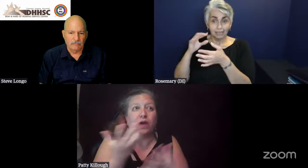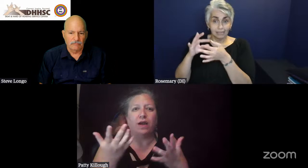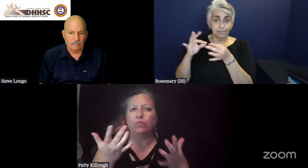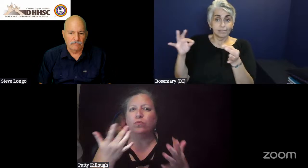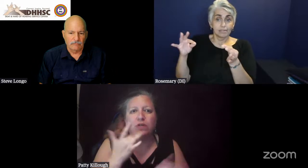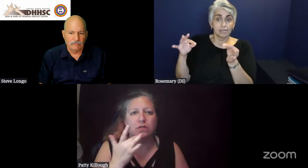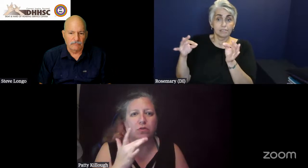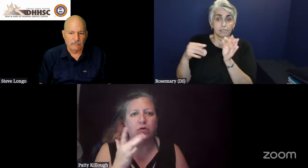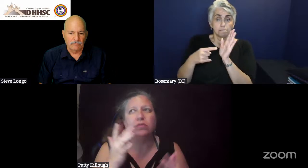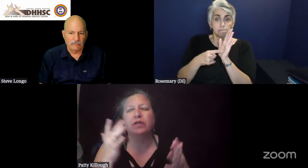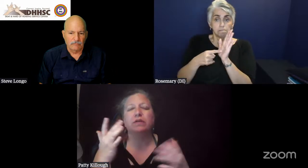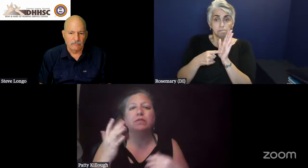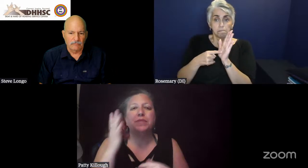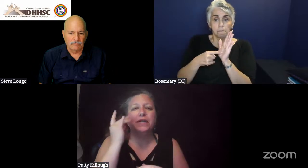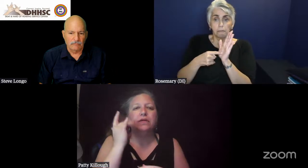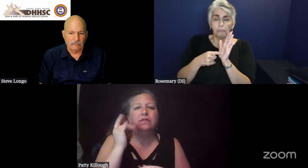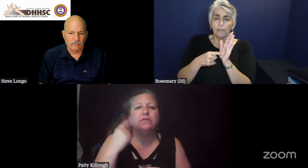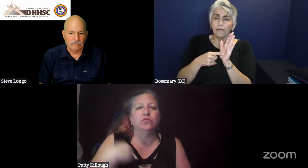And they say,